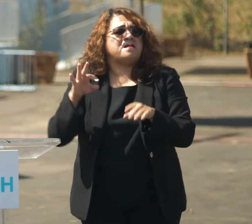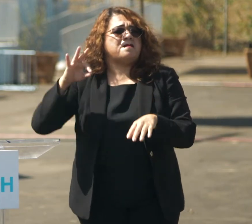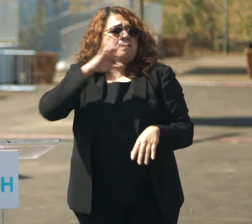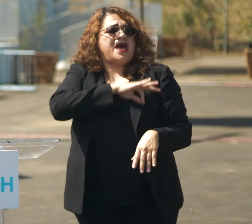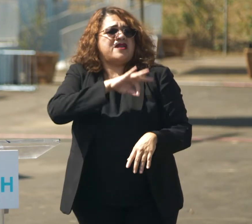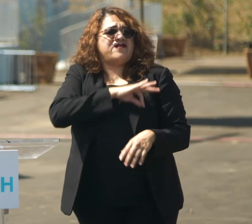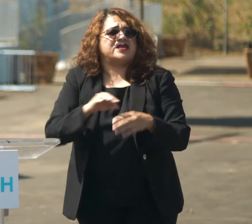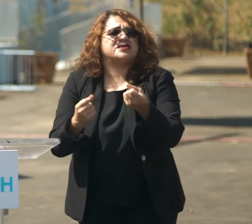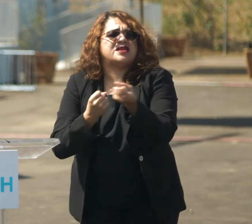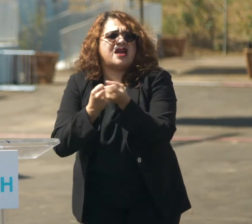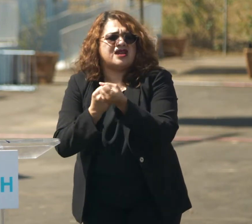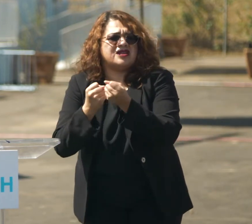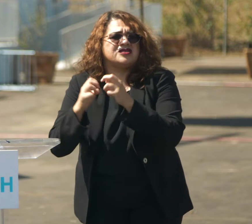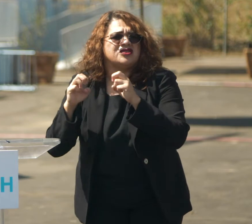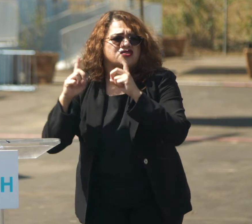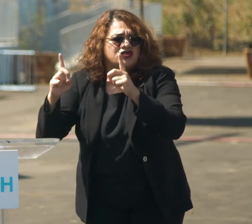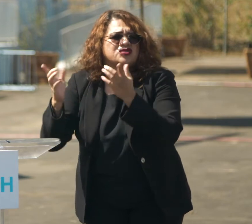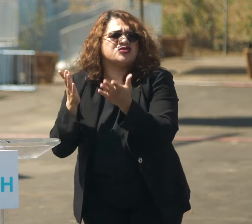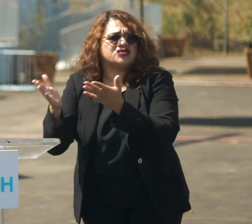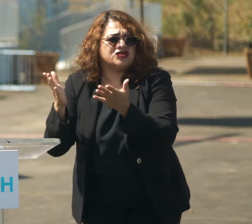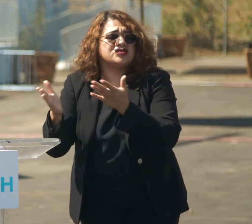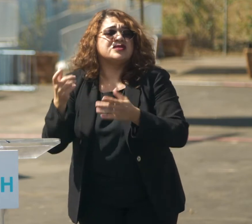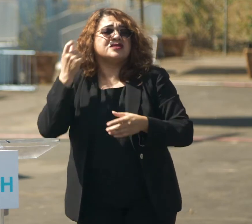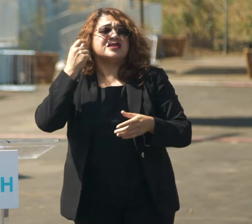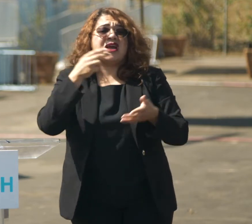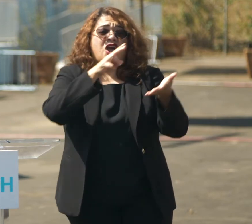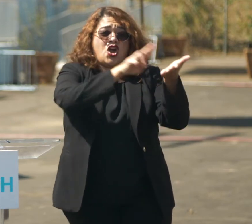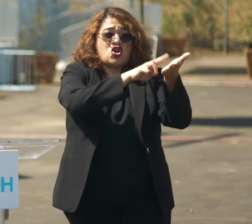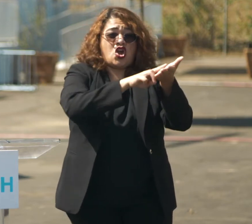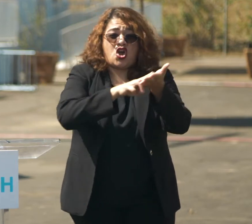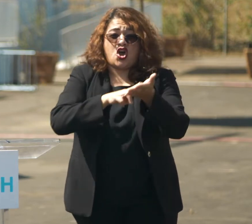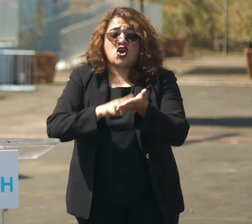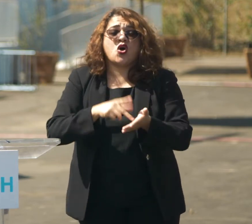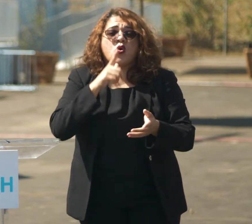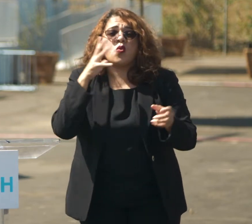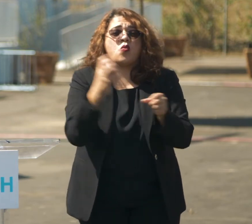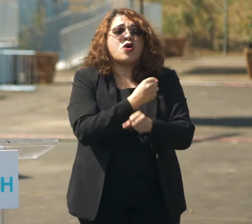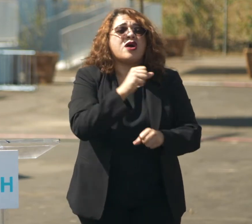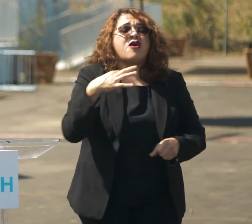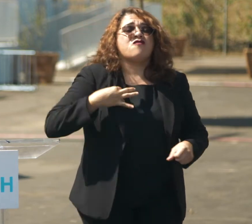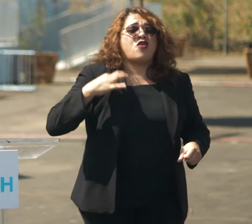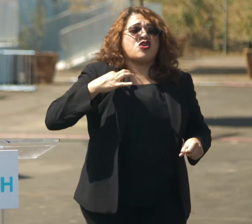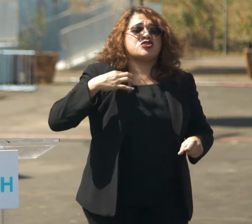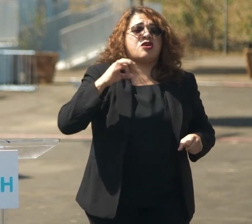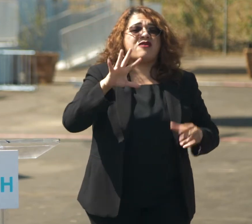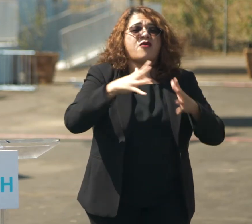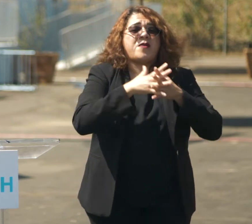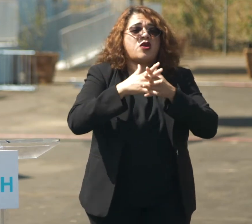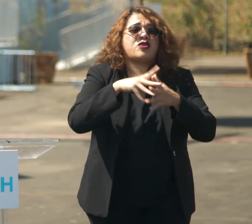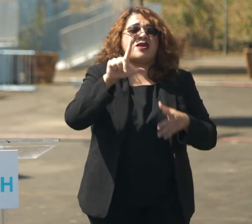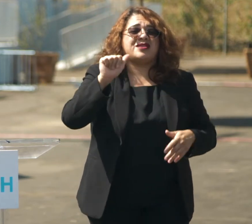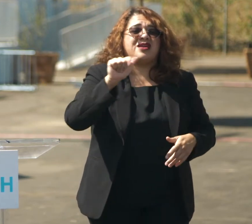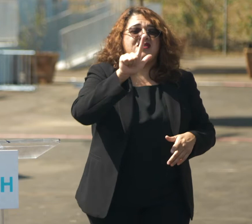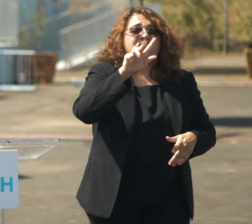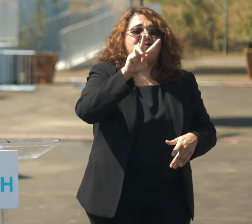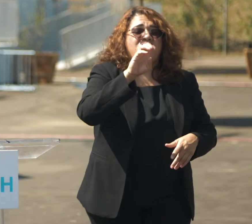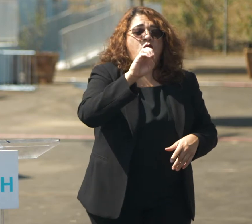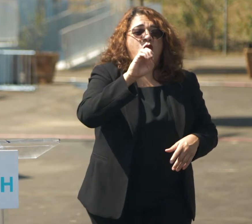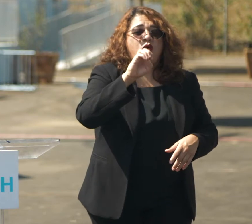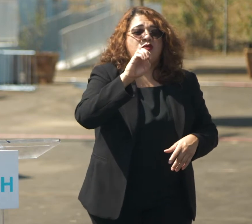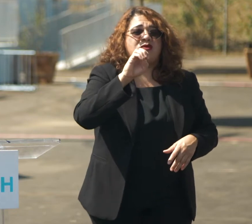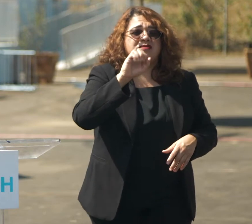Los Angeles through a competitive process, and they will operate the site for us. Volunteers of America is a nonprofit human